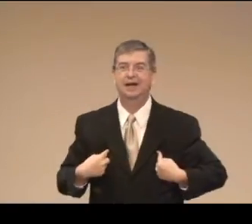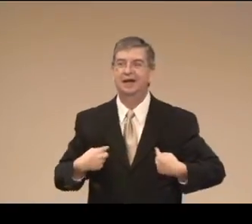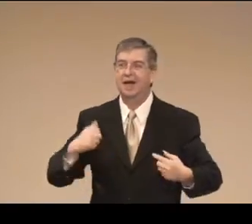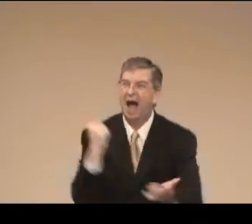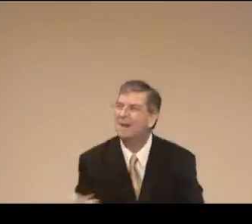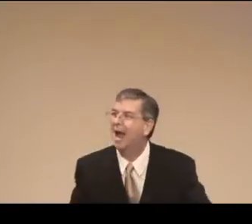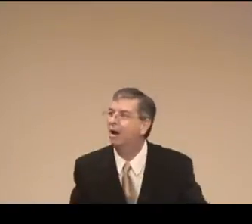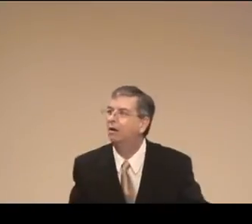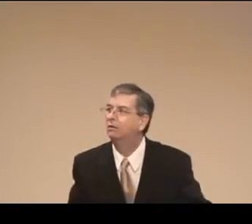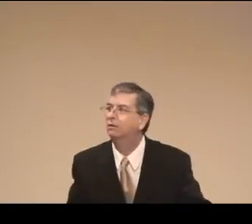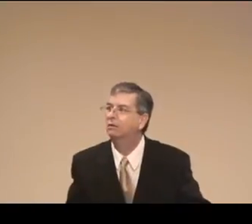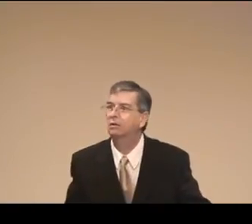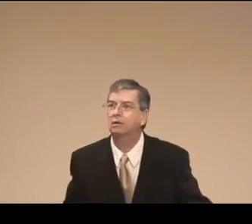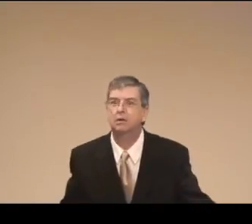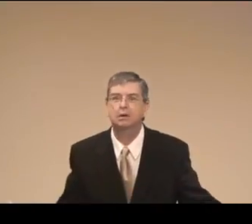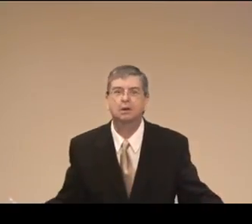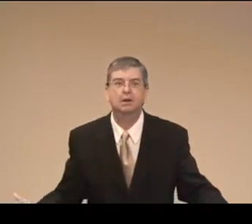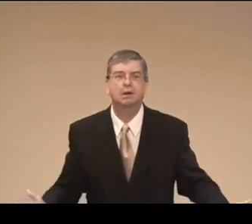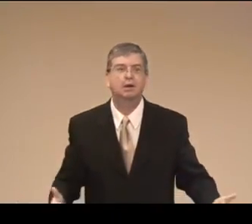yours. Amen? Look at that.